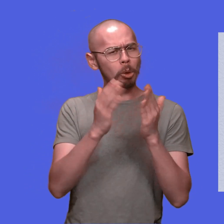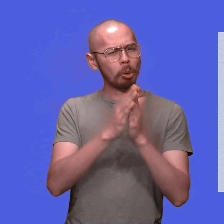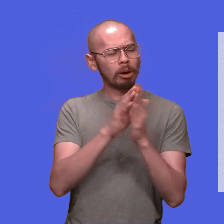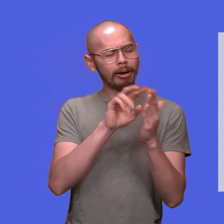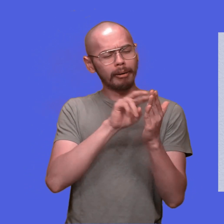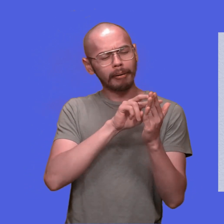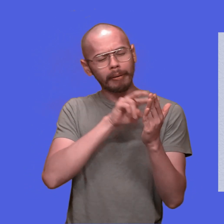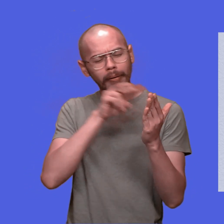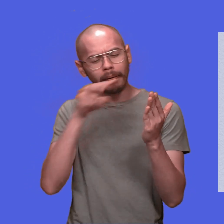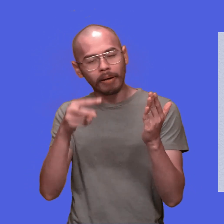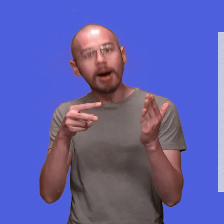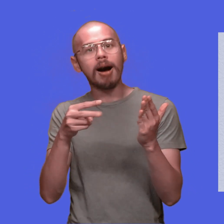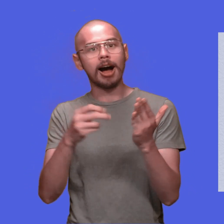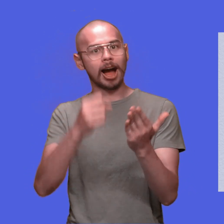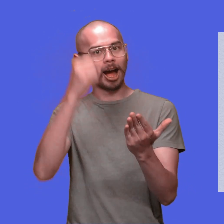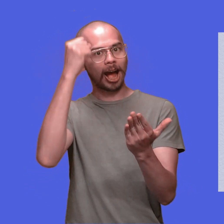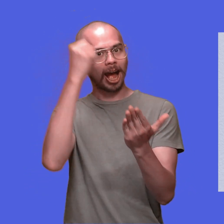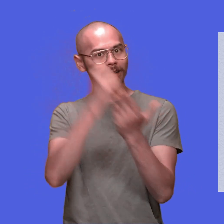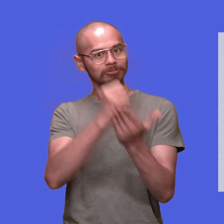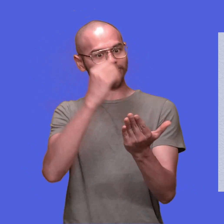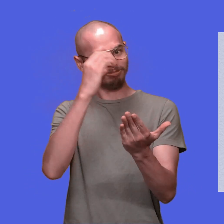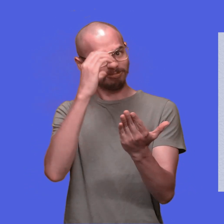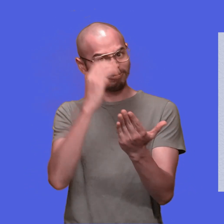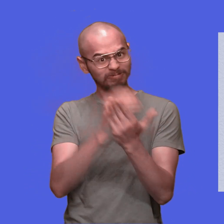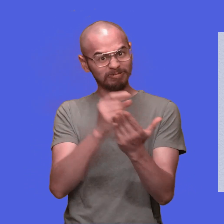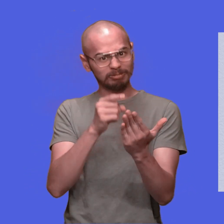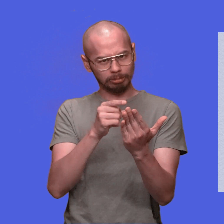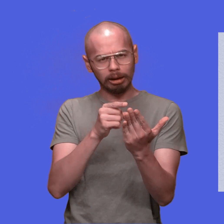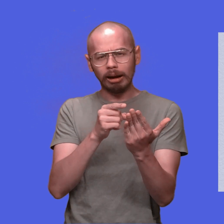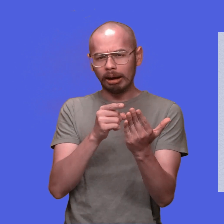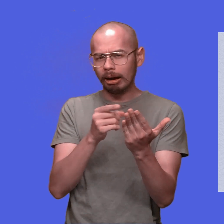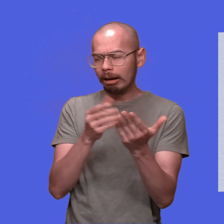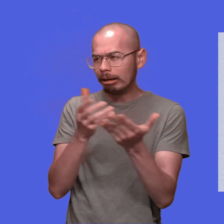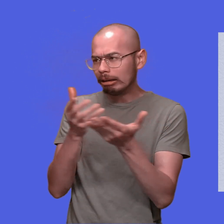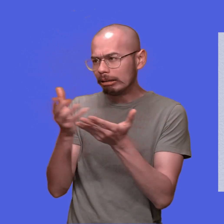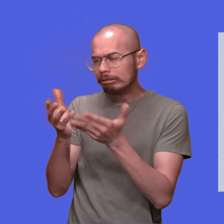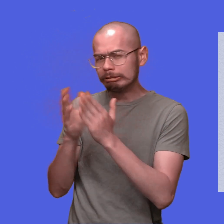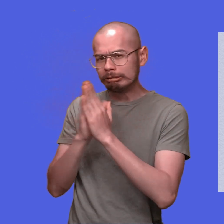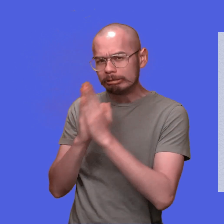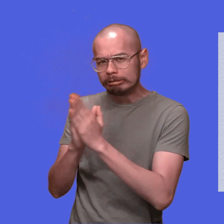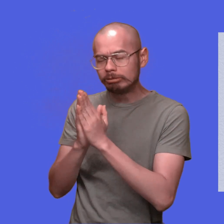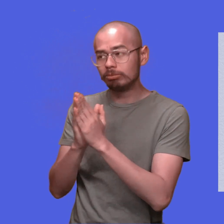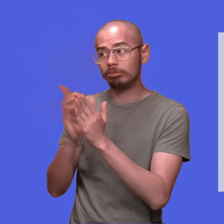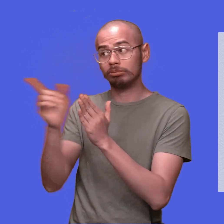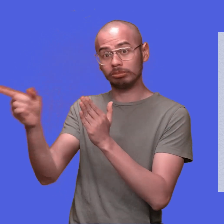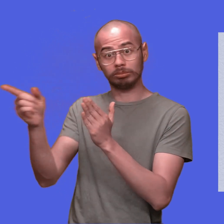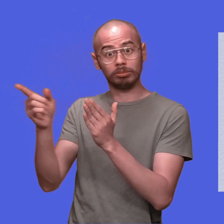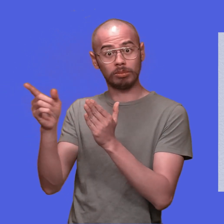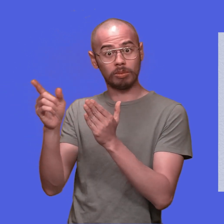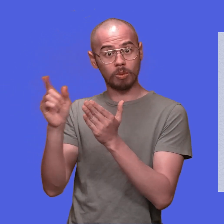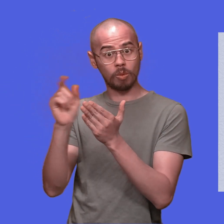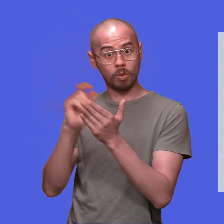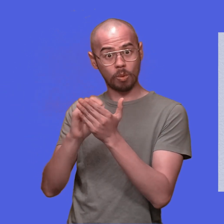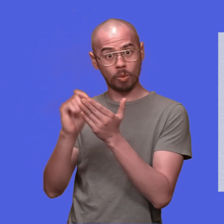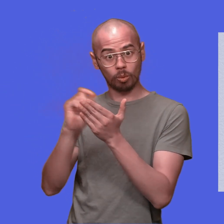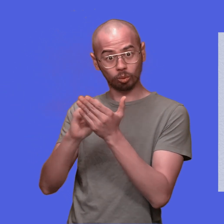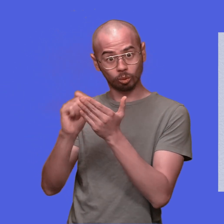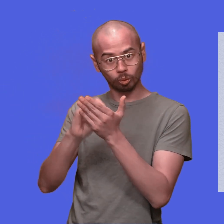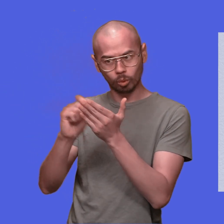the authorship or creation of a storybook. Many quality works appropriate for early reading will be copyrighted. However, there